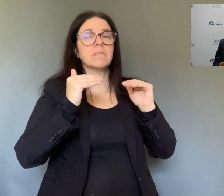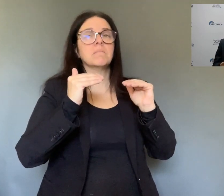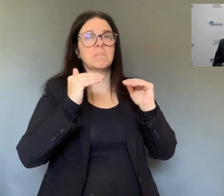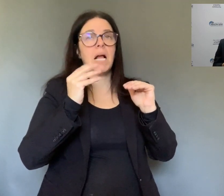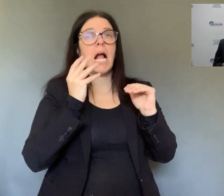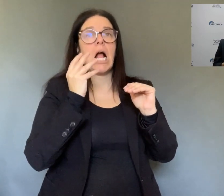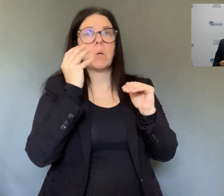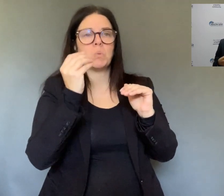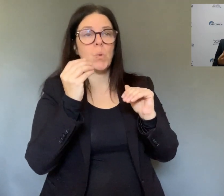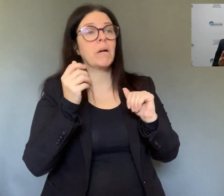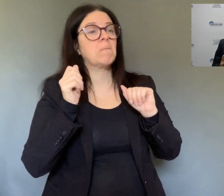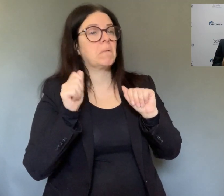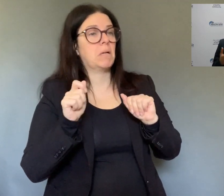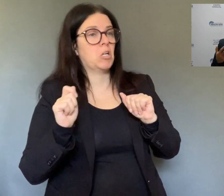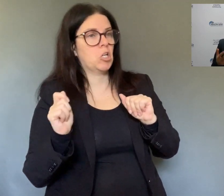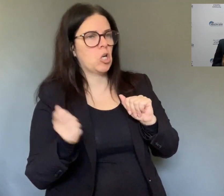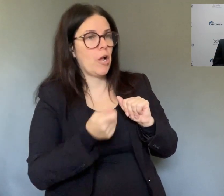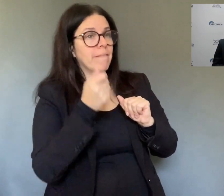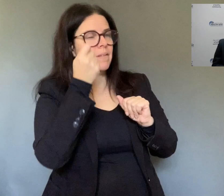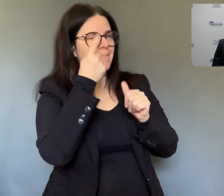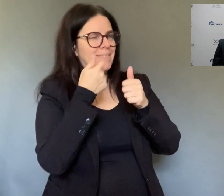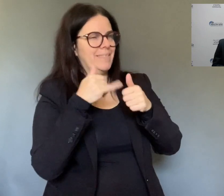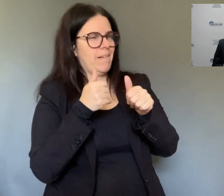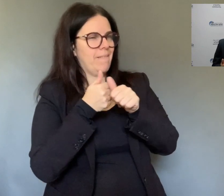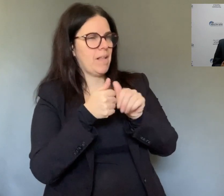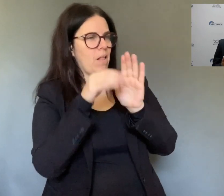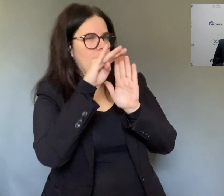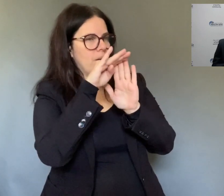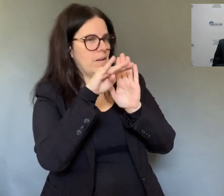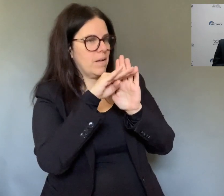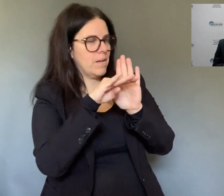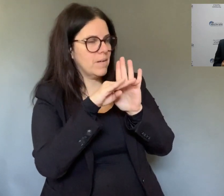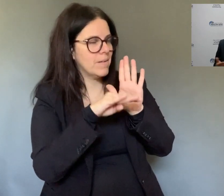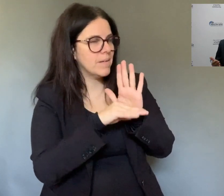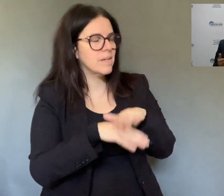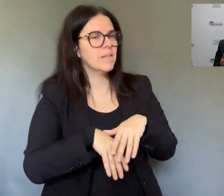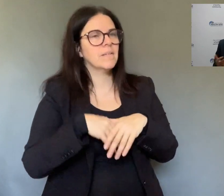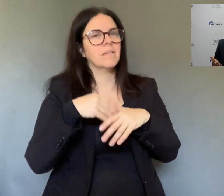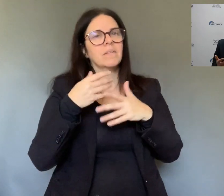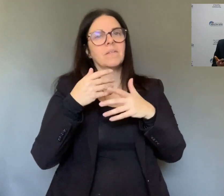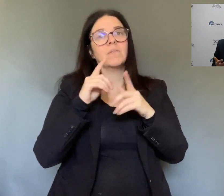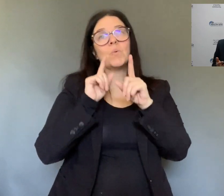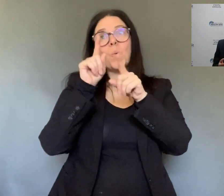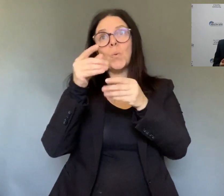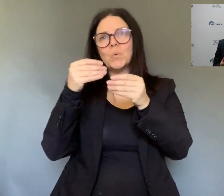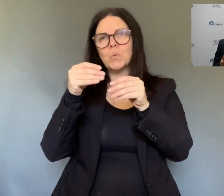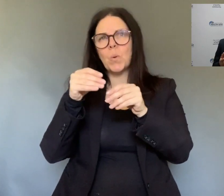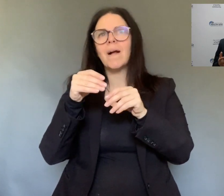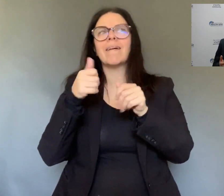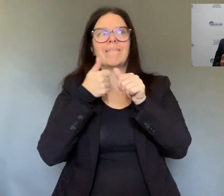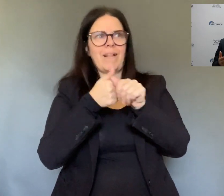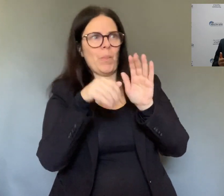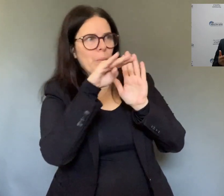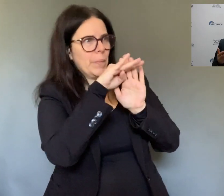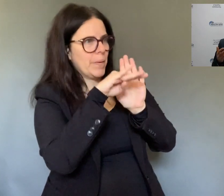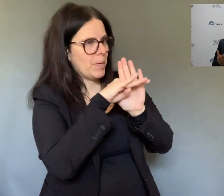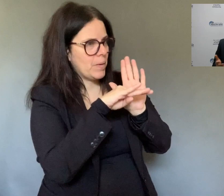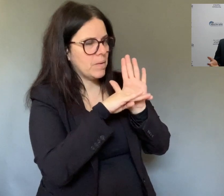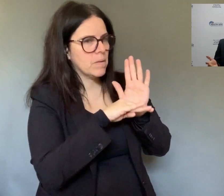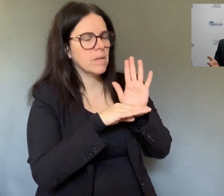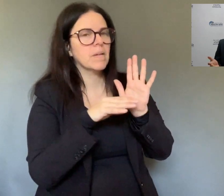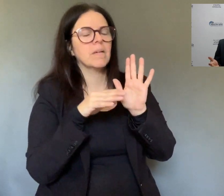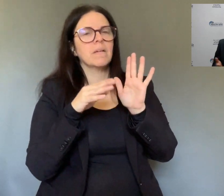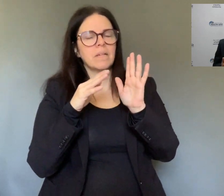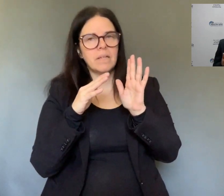outdoor activities, and as the economy opens up and people are visiting those stores, following the